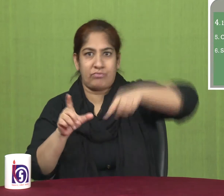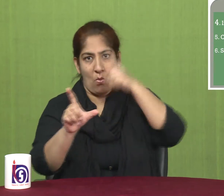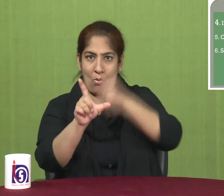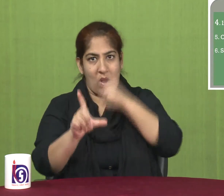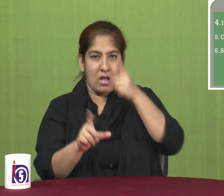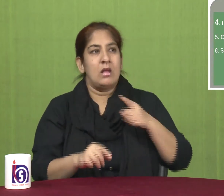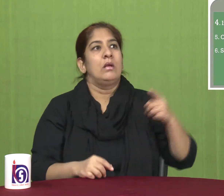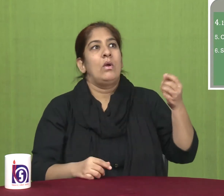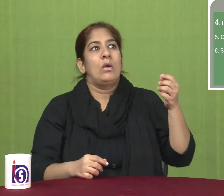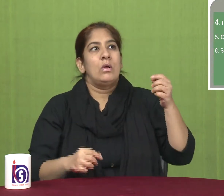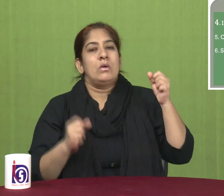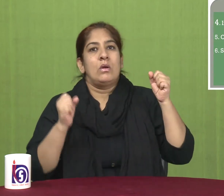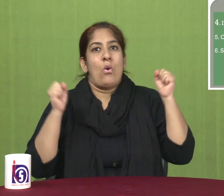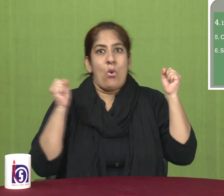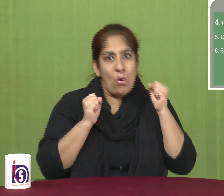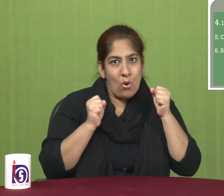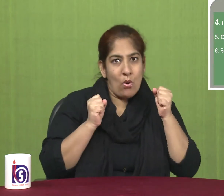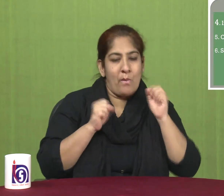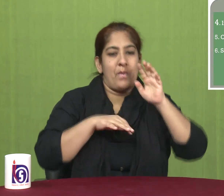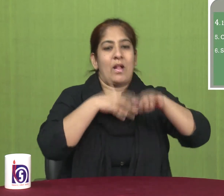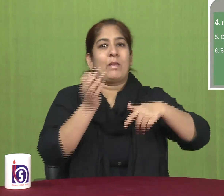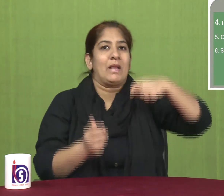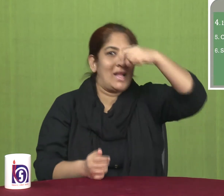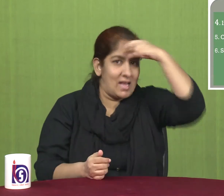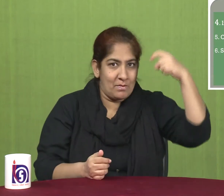So similarly, it's a kind of seasonal fluctuations.